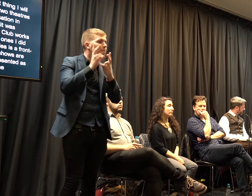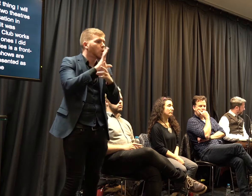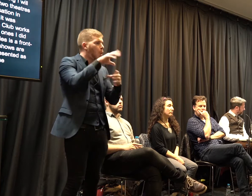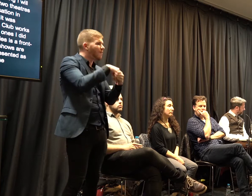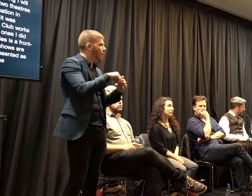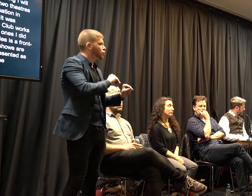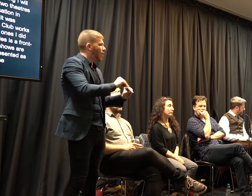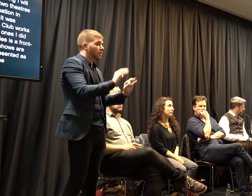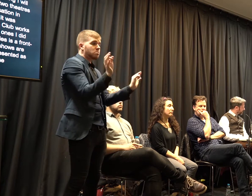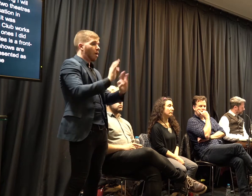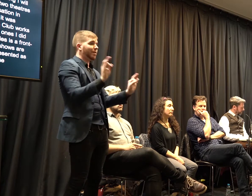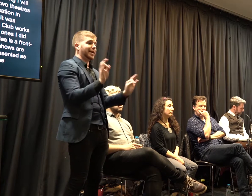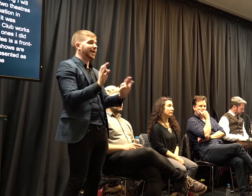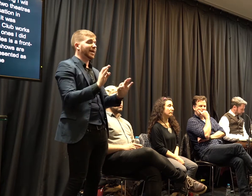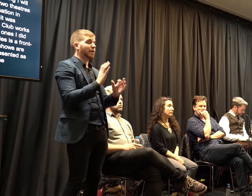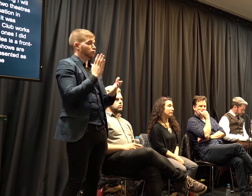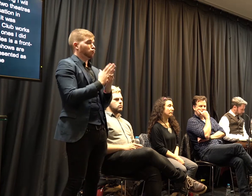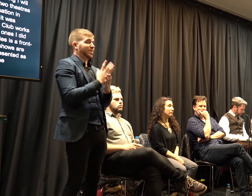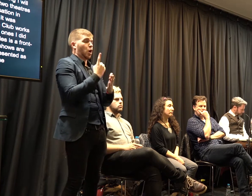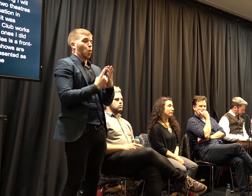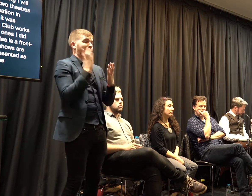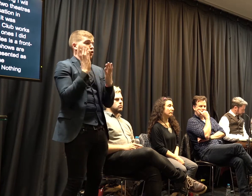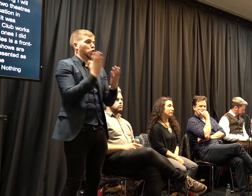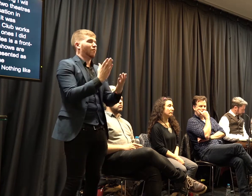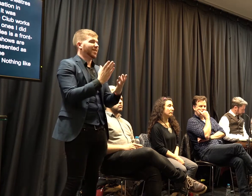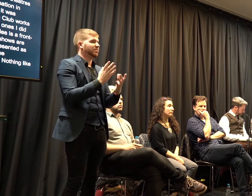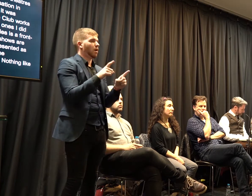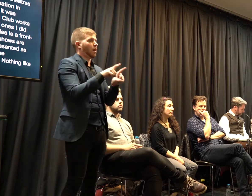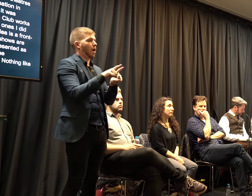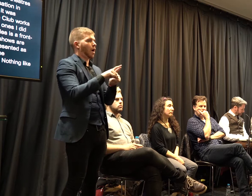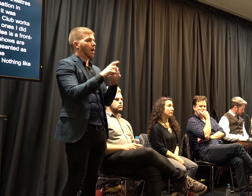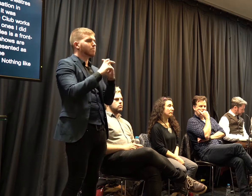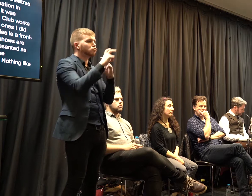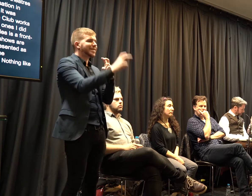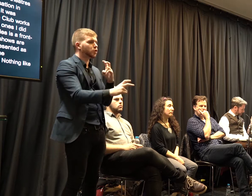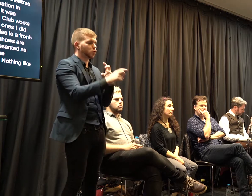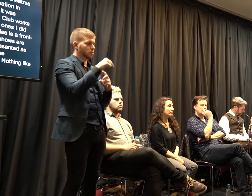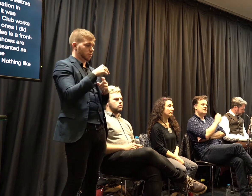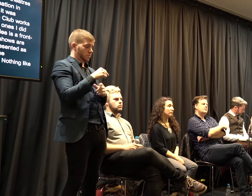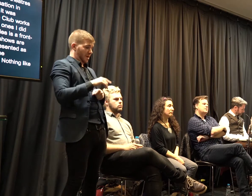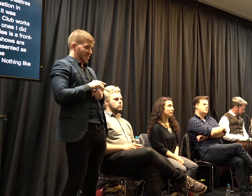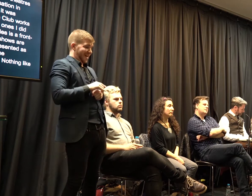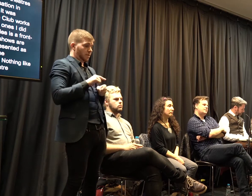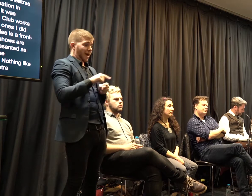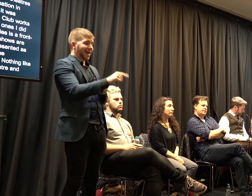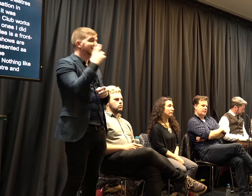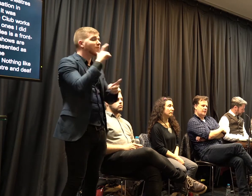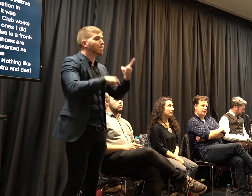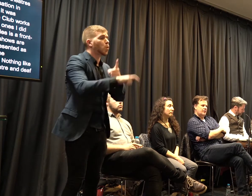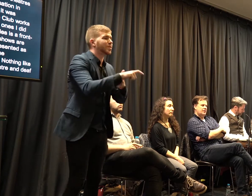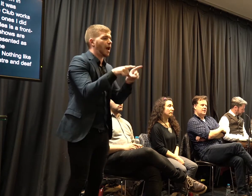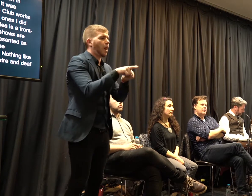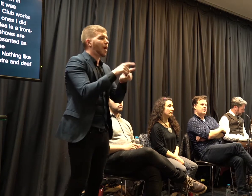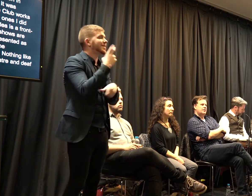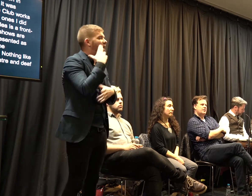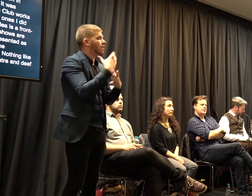training, nothing like that. It's a service that sits between the theatre and deaf patrons. It's more like a deaf club that